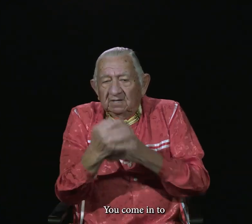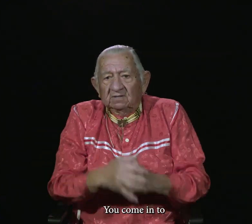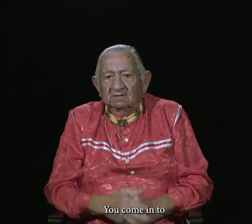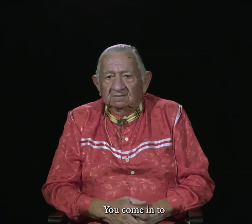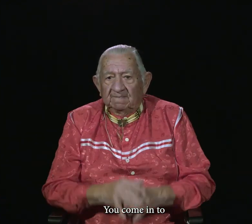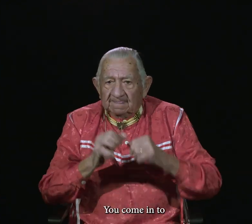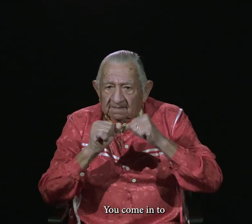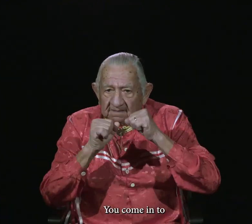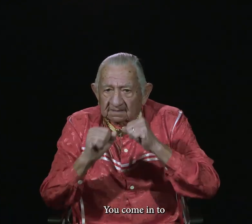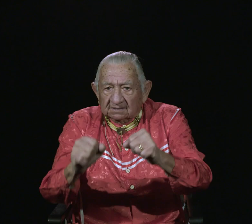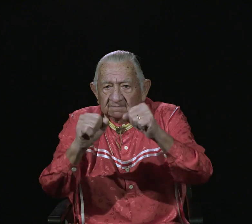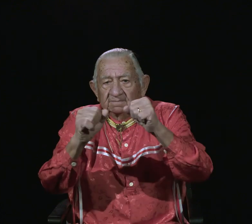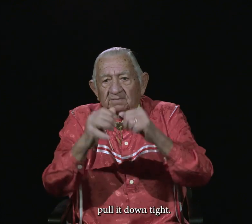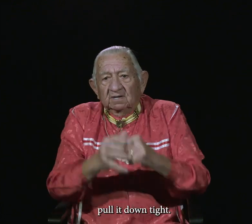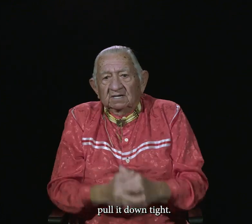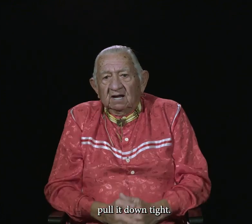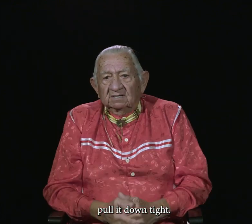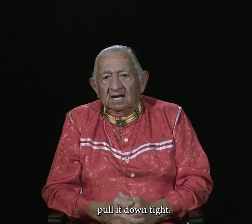into. Pull it down tight.